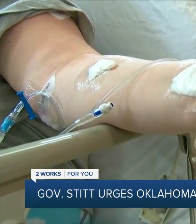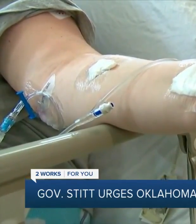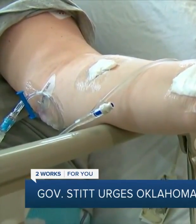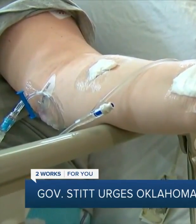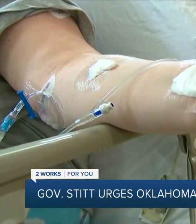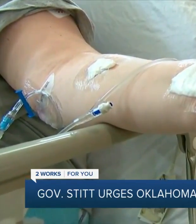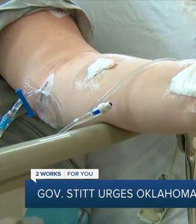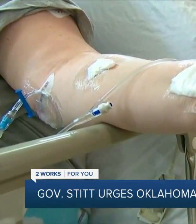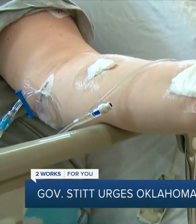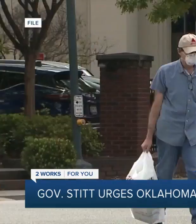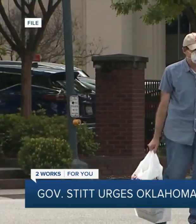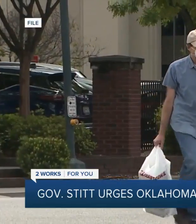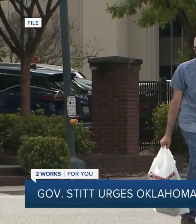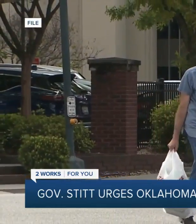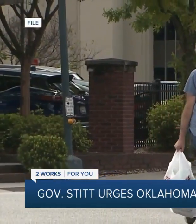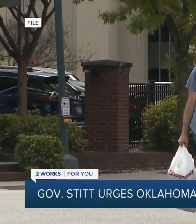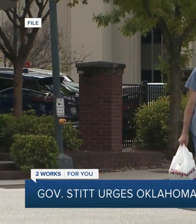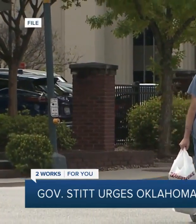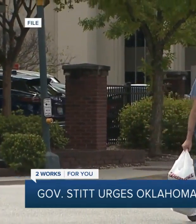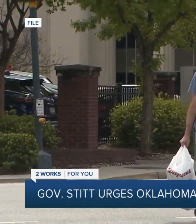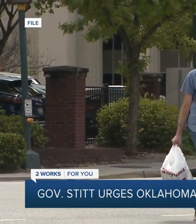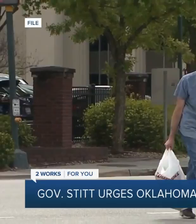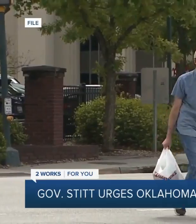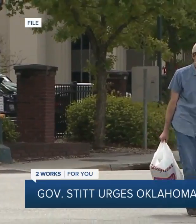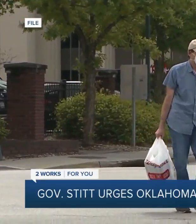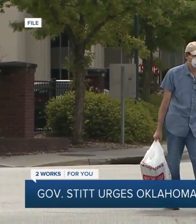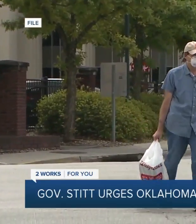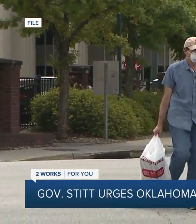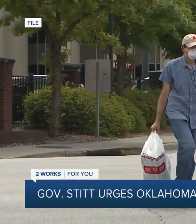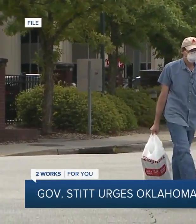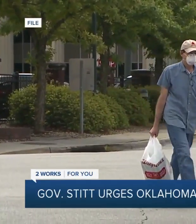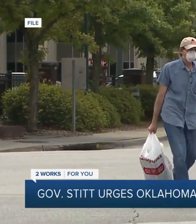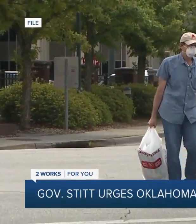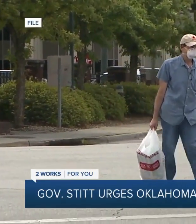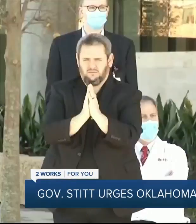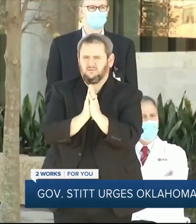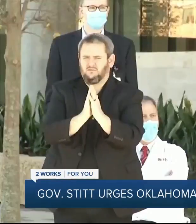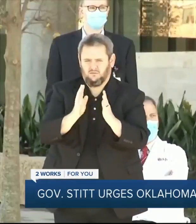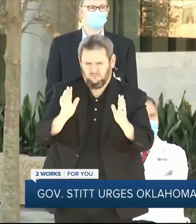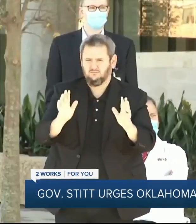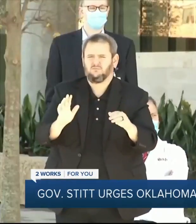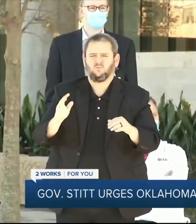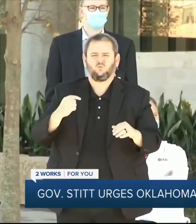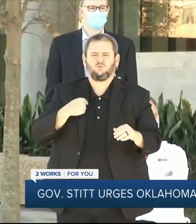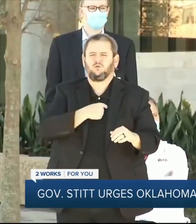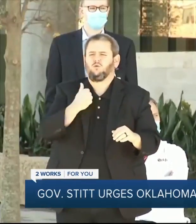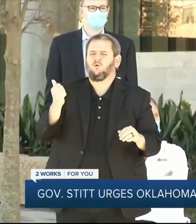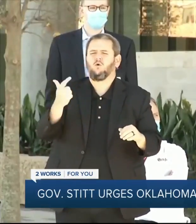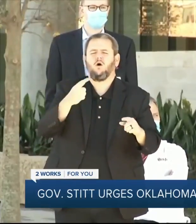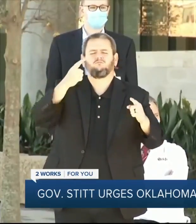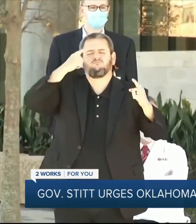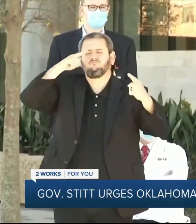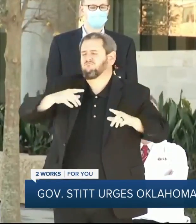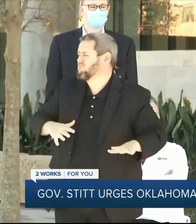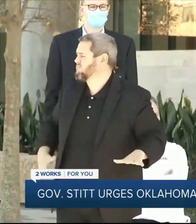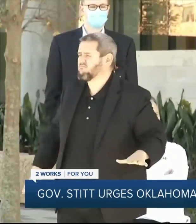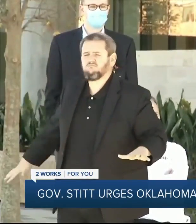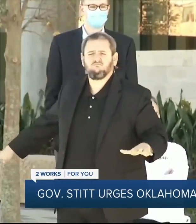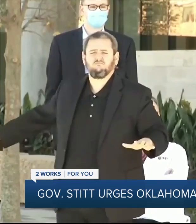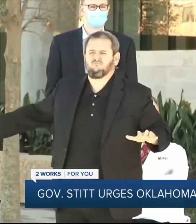make sure each patient has a bed, but health officials are turning to Oklahomans as the best defense. We're asking for your participation